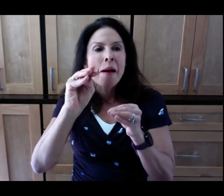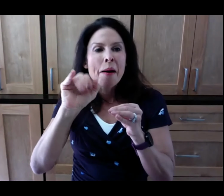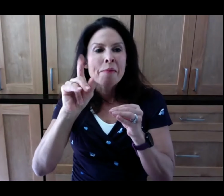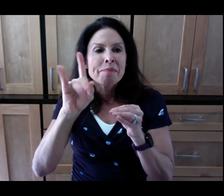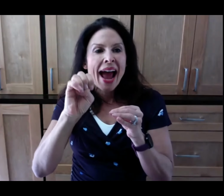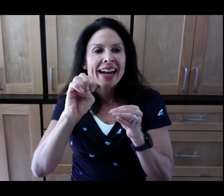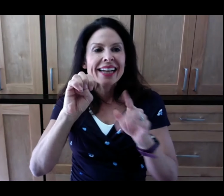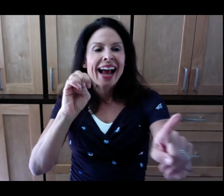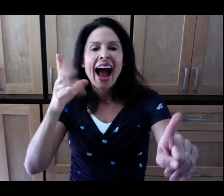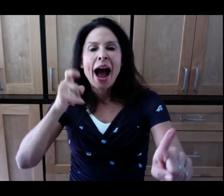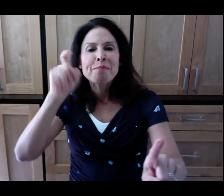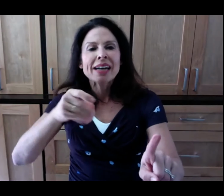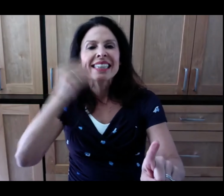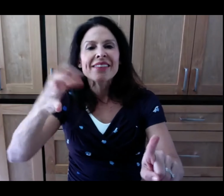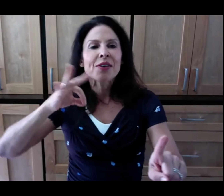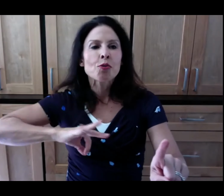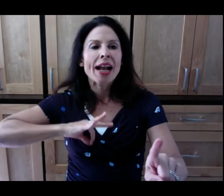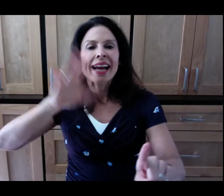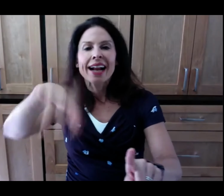Madeline, do you want to explain more?